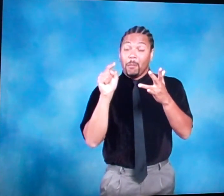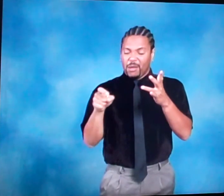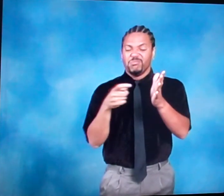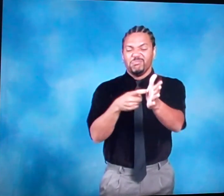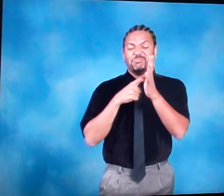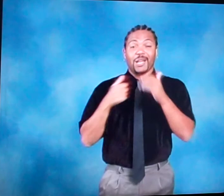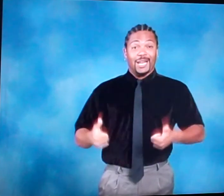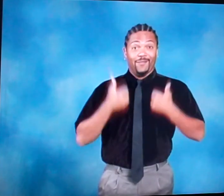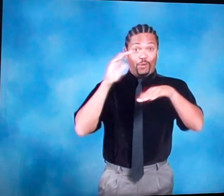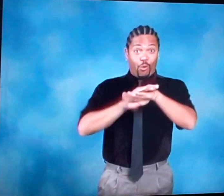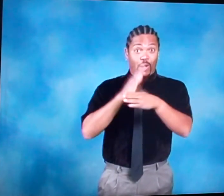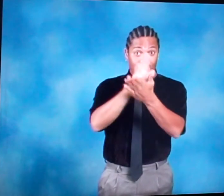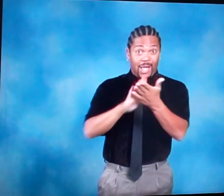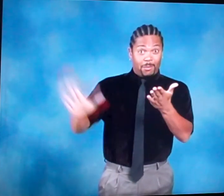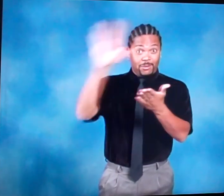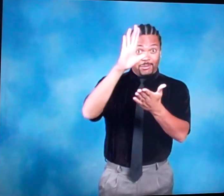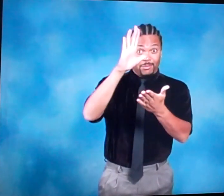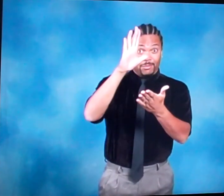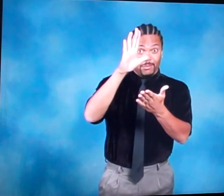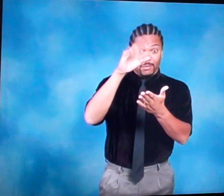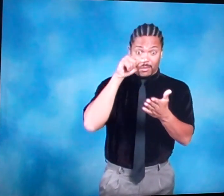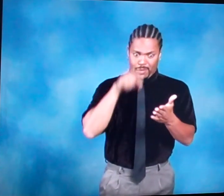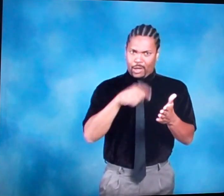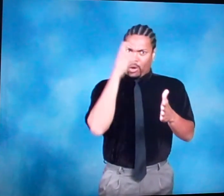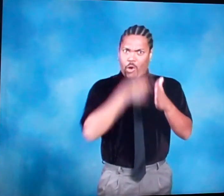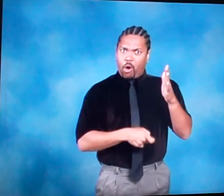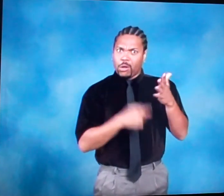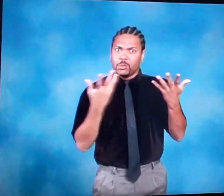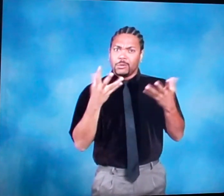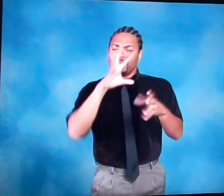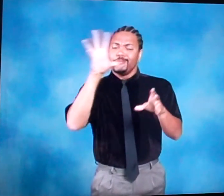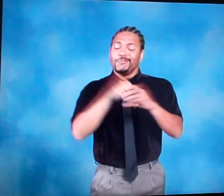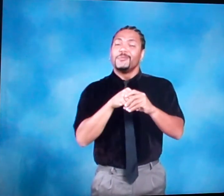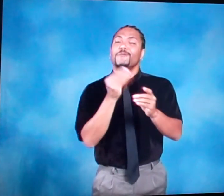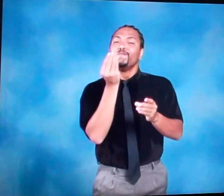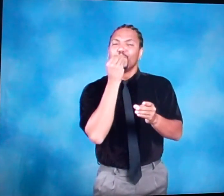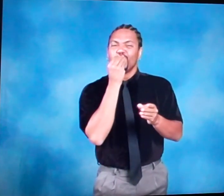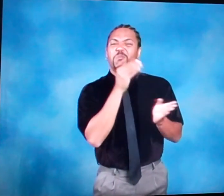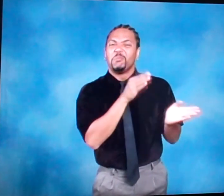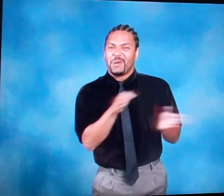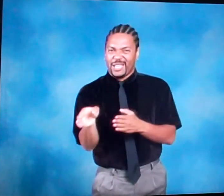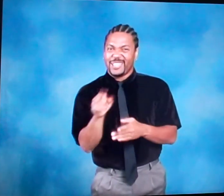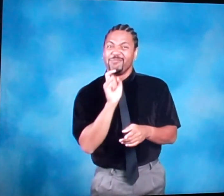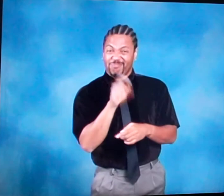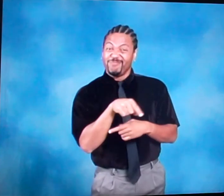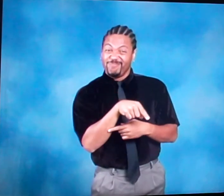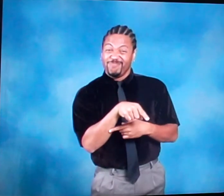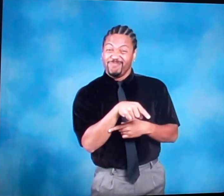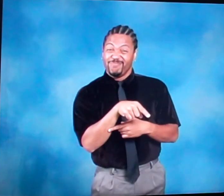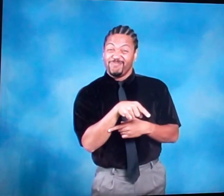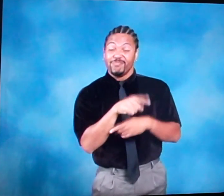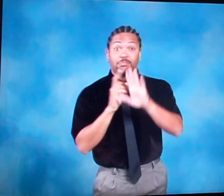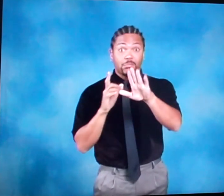Understand, the freshmen are required to live on campus. And all together, with a food plan and